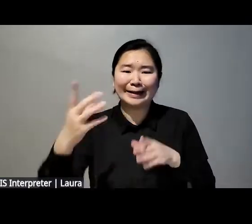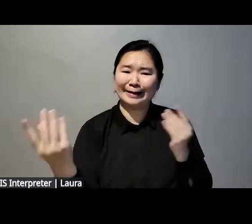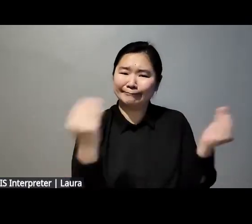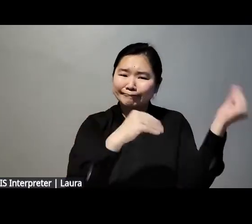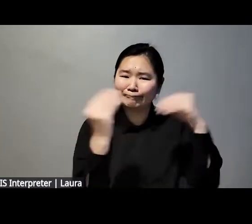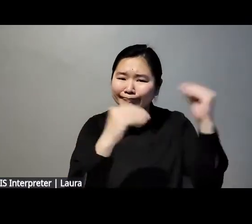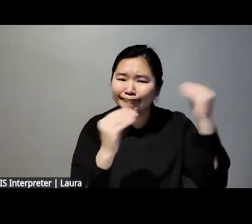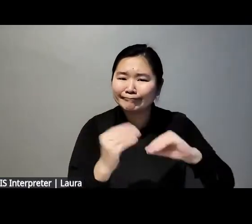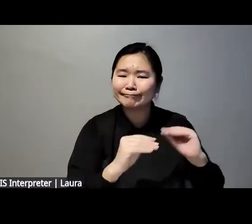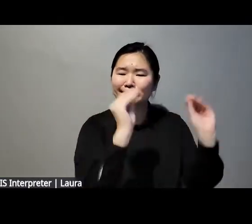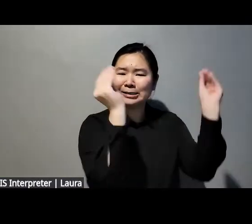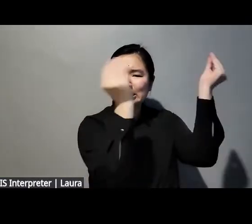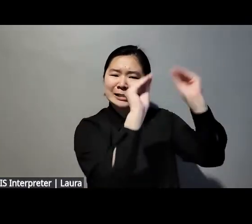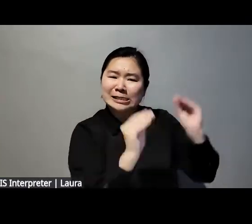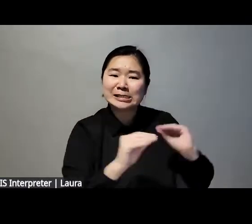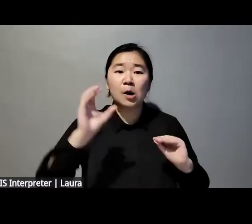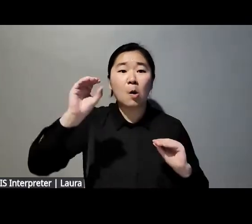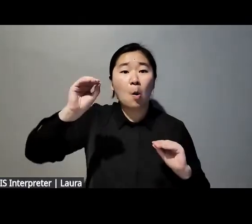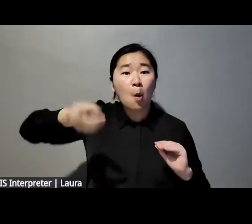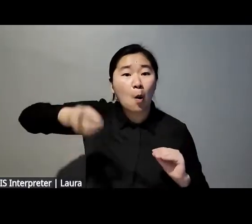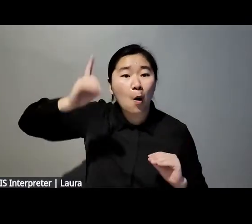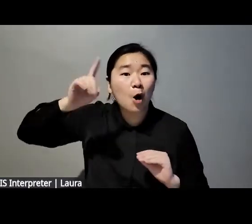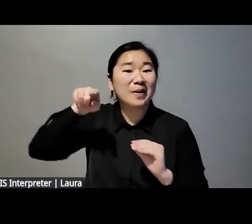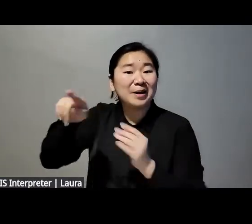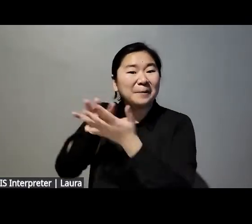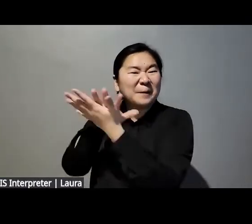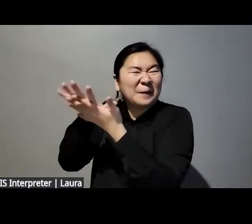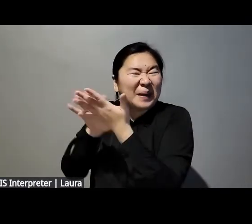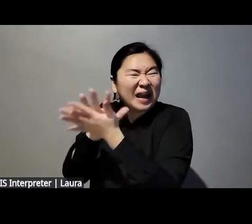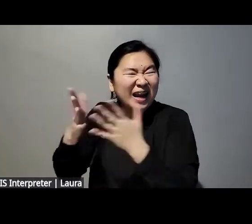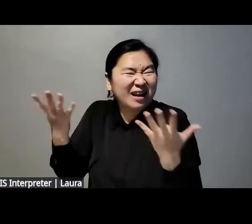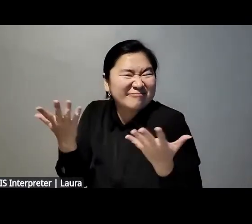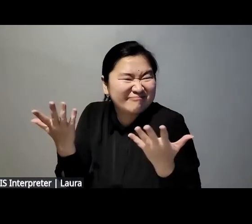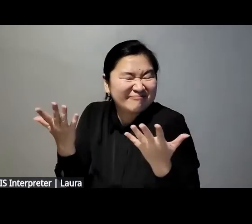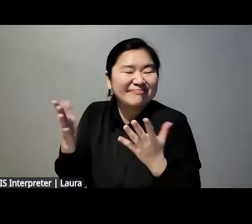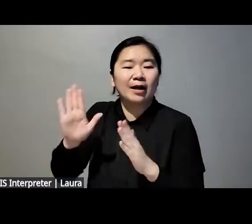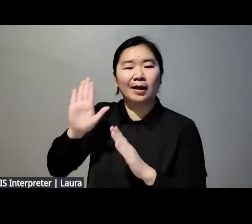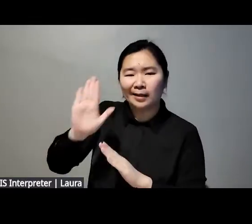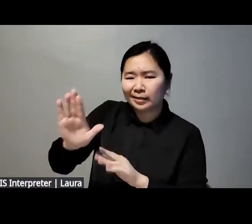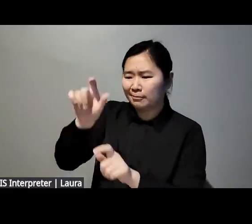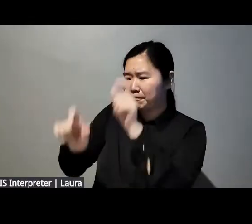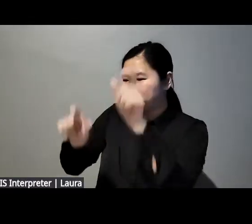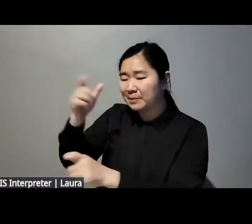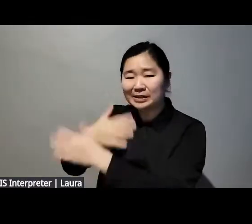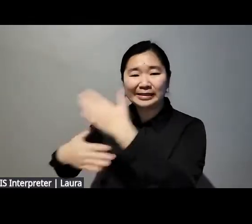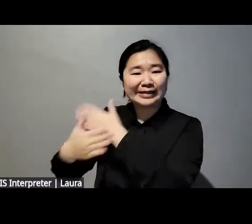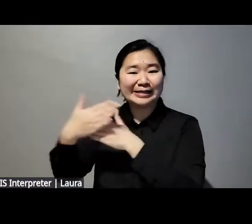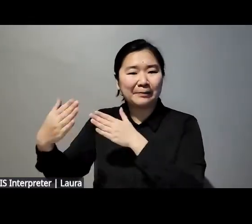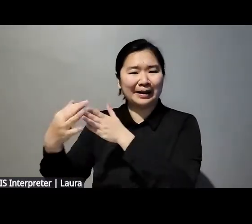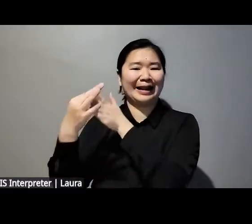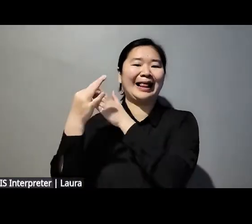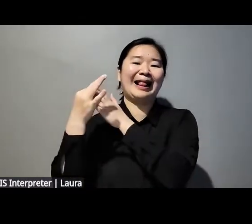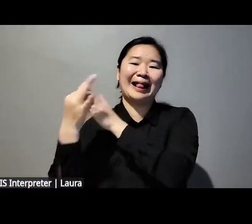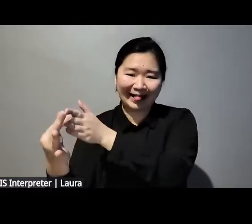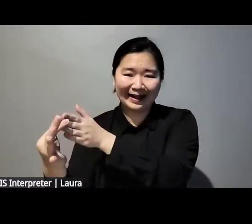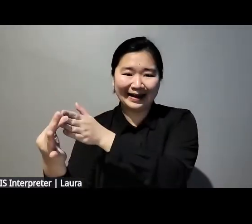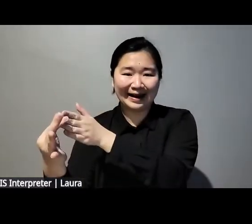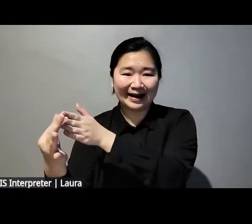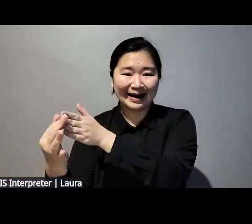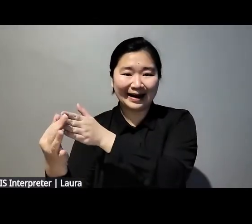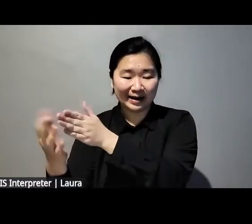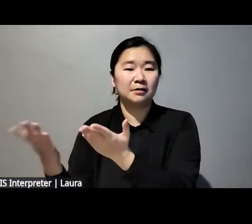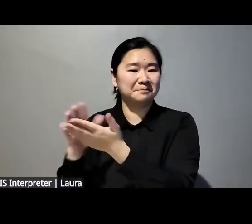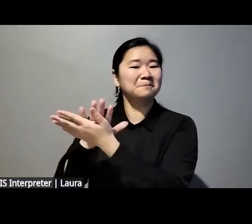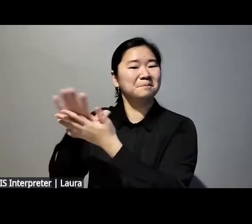providers. They are not charities that are working on behalf of persons with disabilities. They are collective bodies,